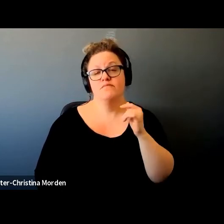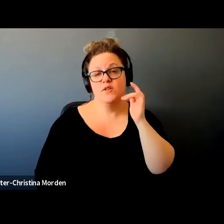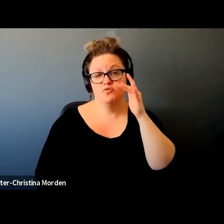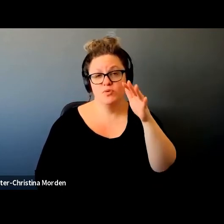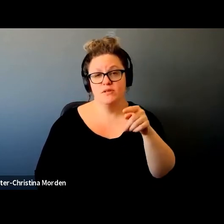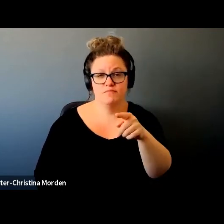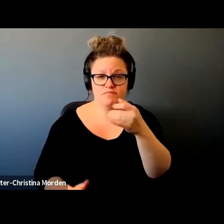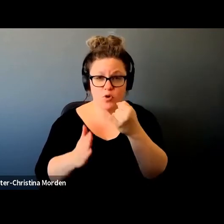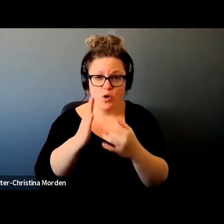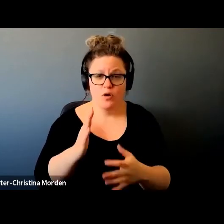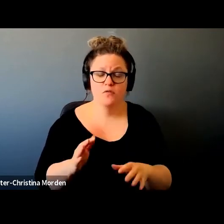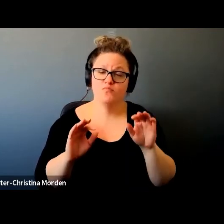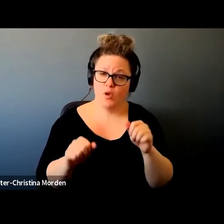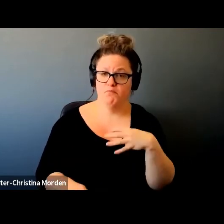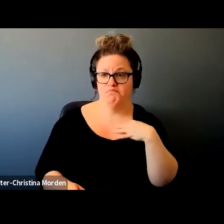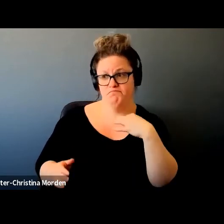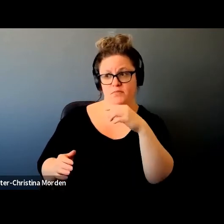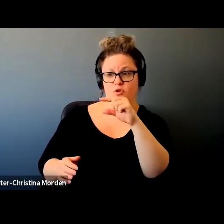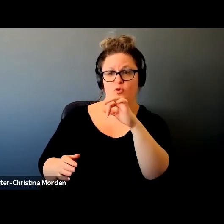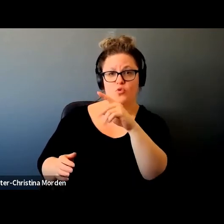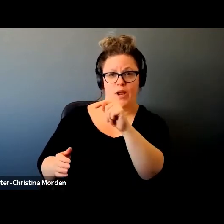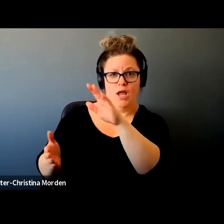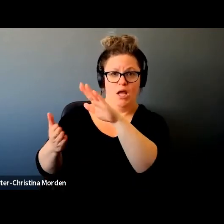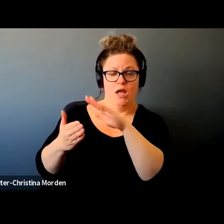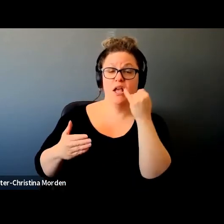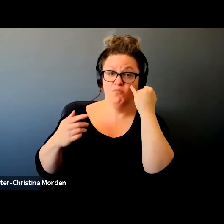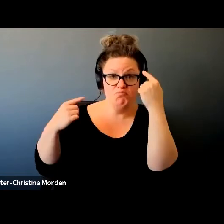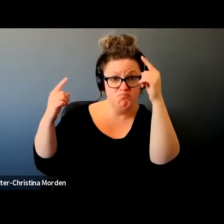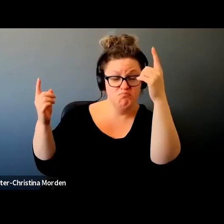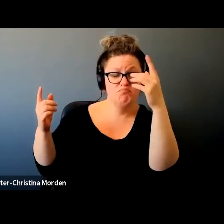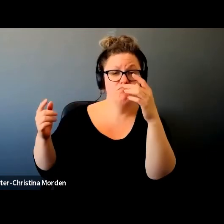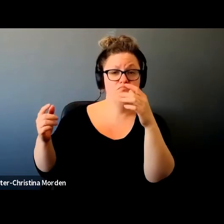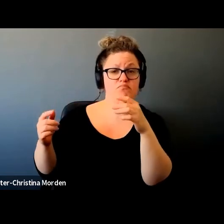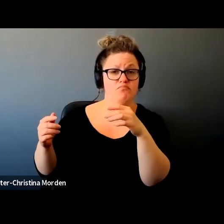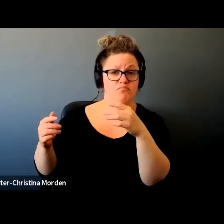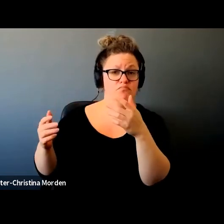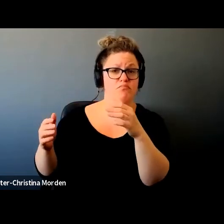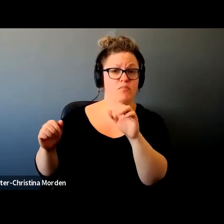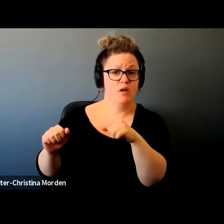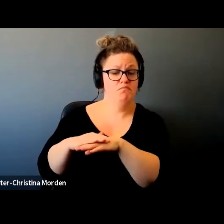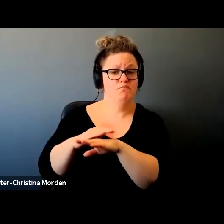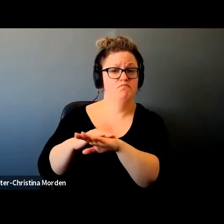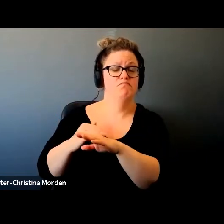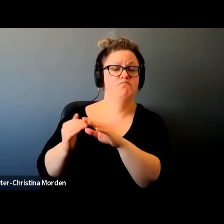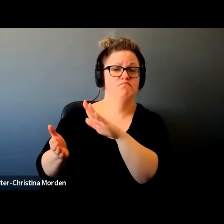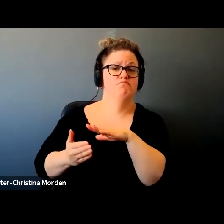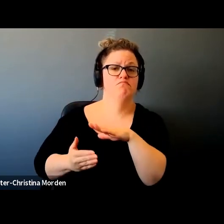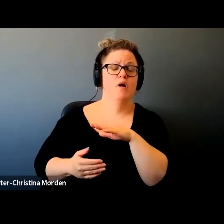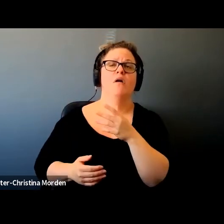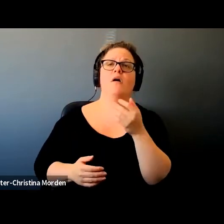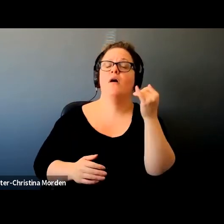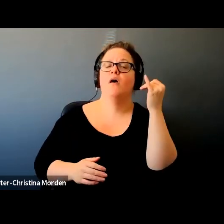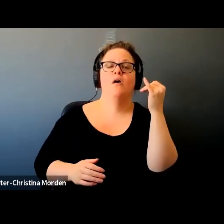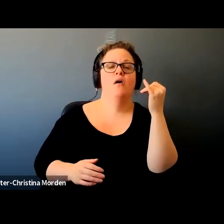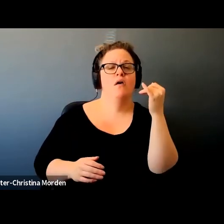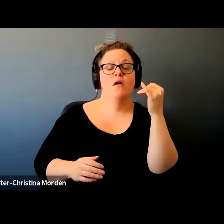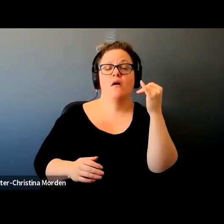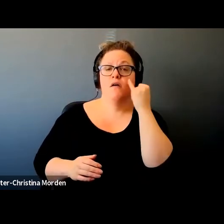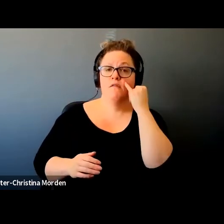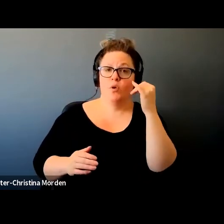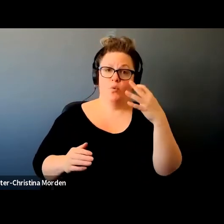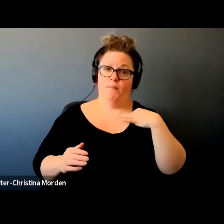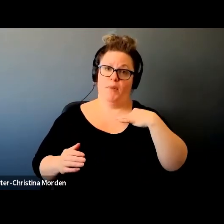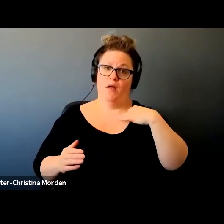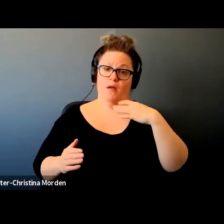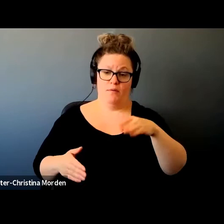for grants. And if you are successful, there can be public funding. You have to look at a grant. When you write a grant, you're applying